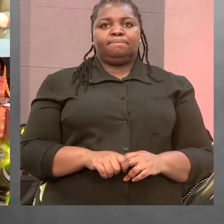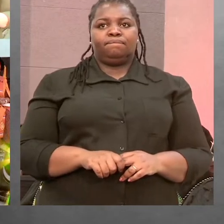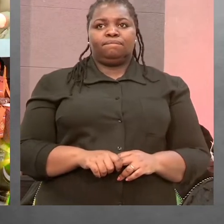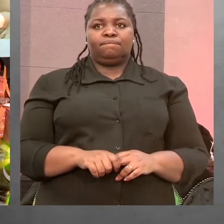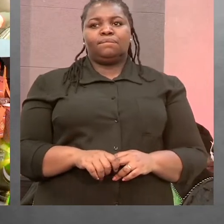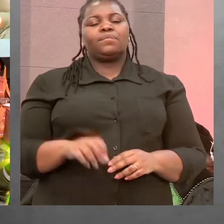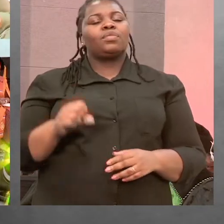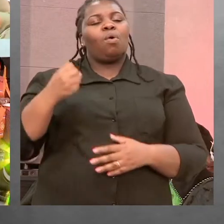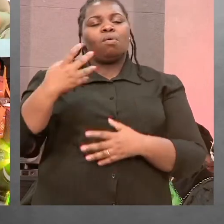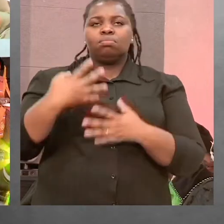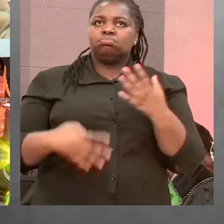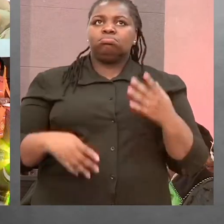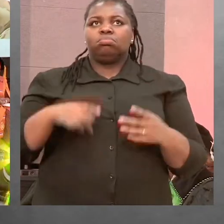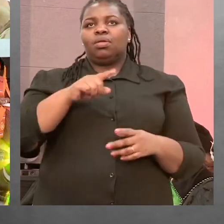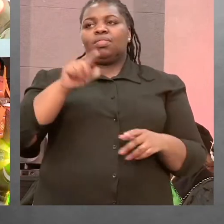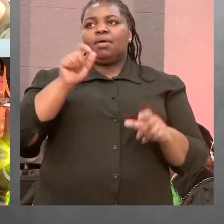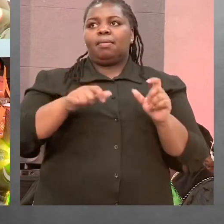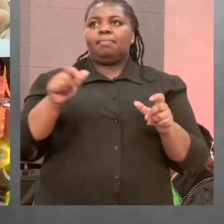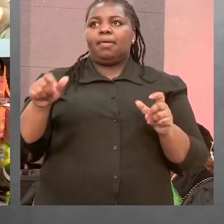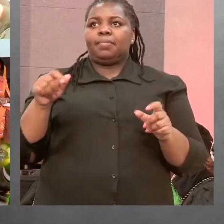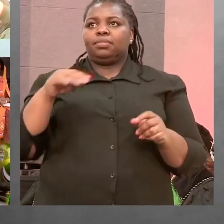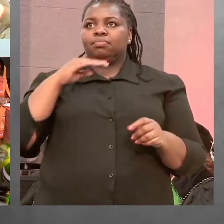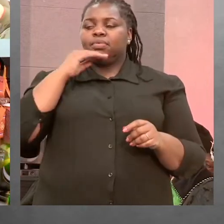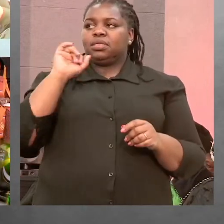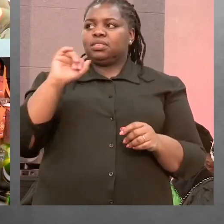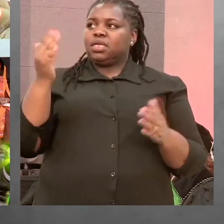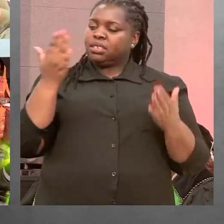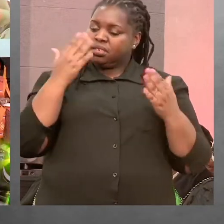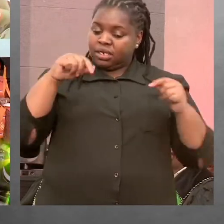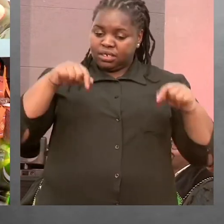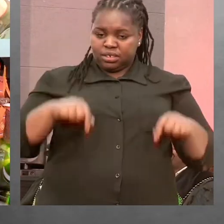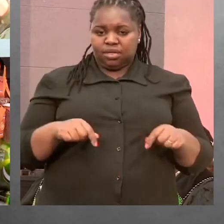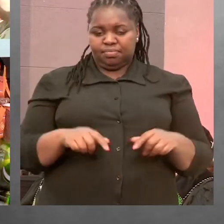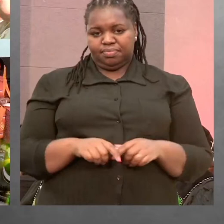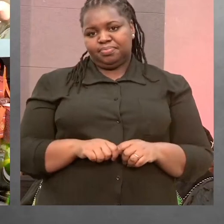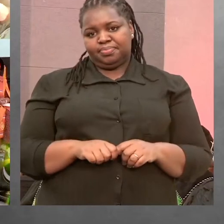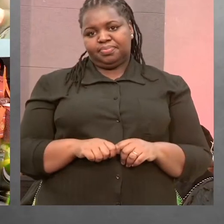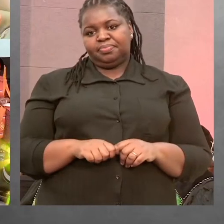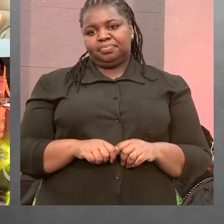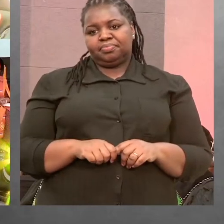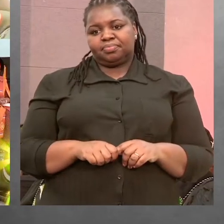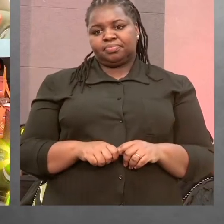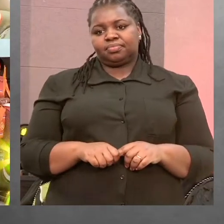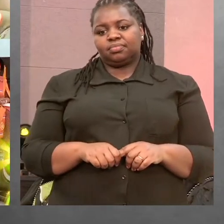All these notable persons commenced with their studies here.